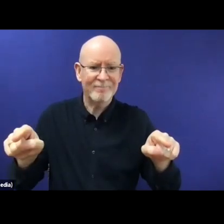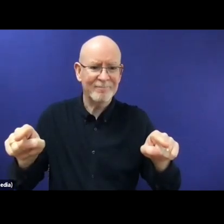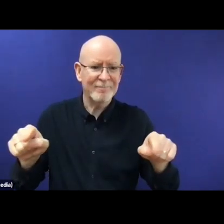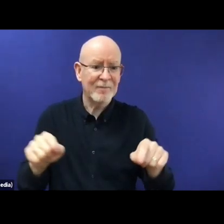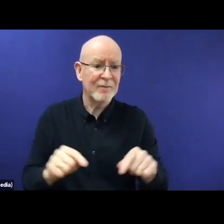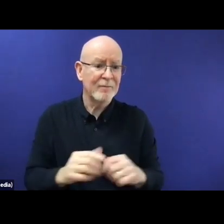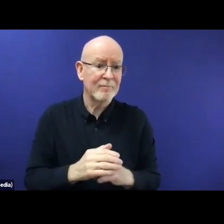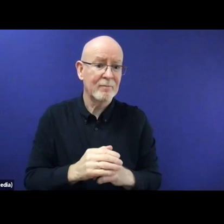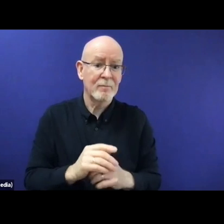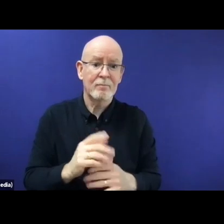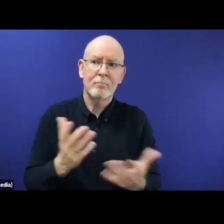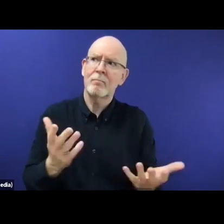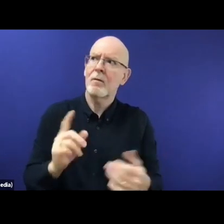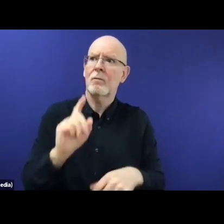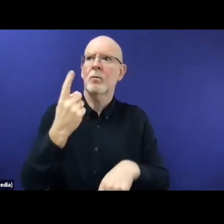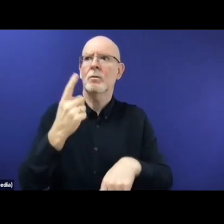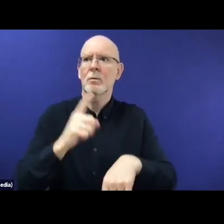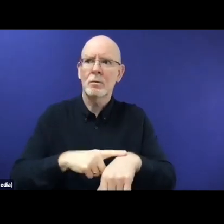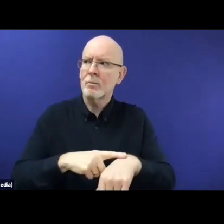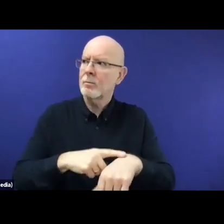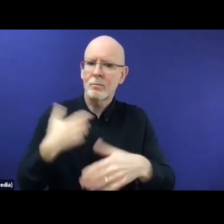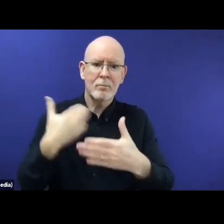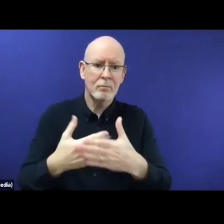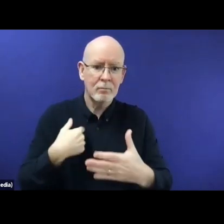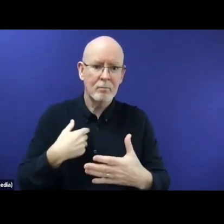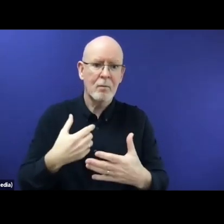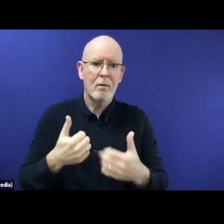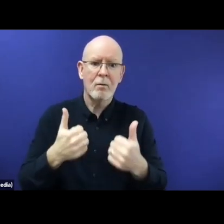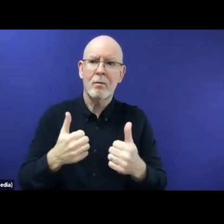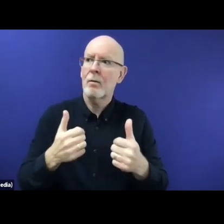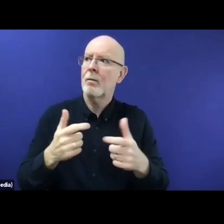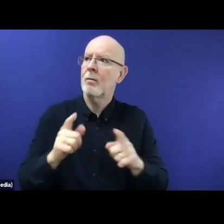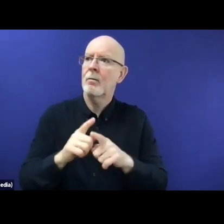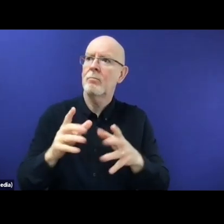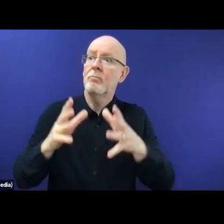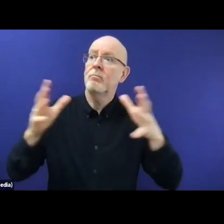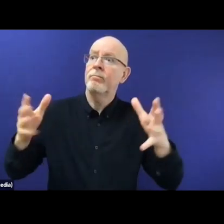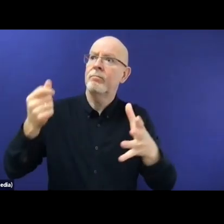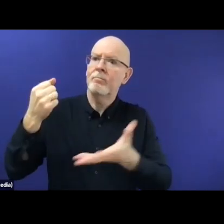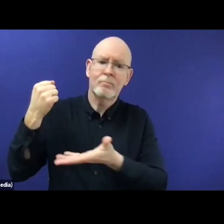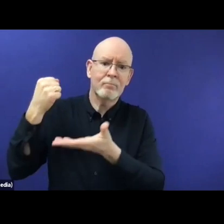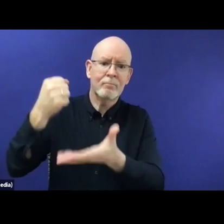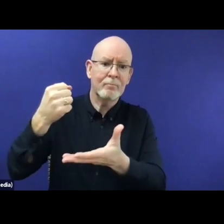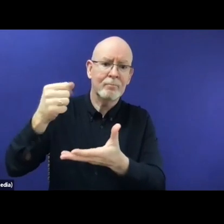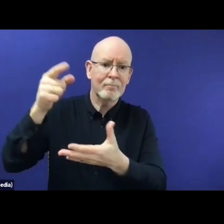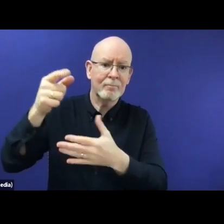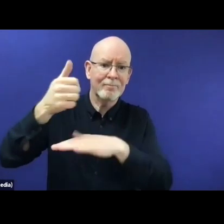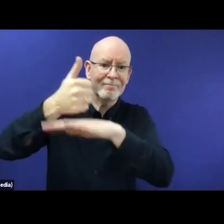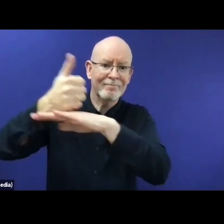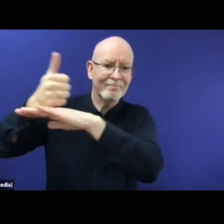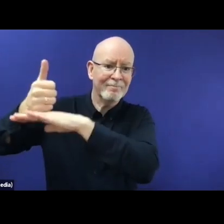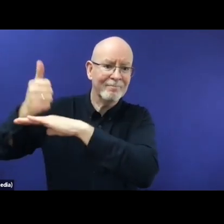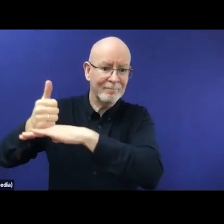is. And they're involved in trying to support those countries that are doing the good, they're